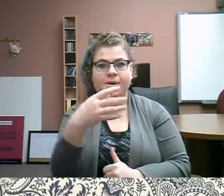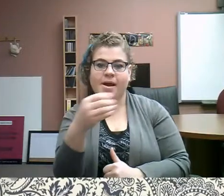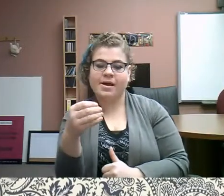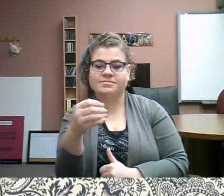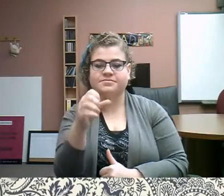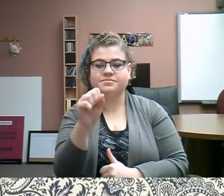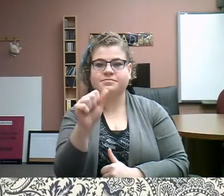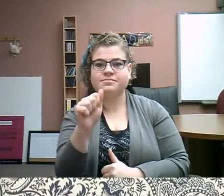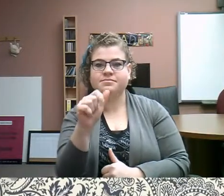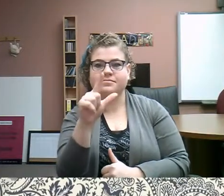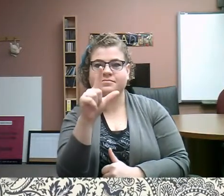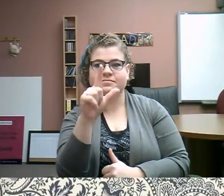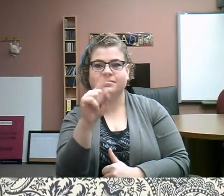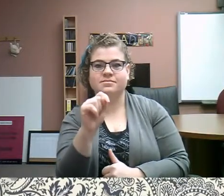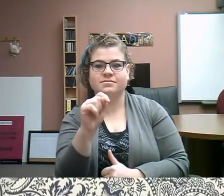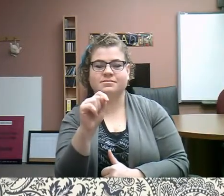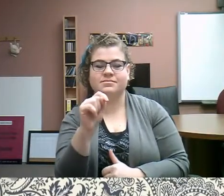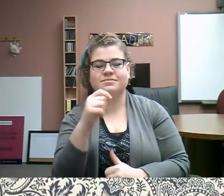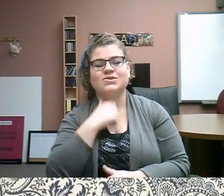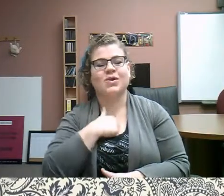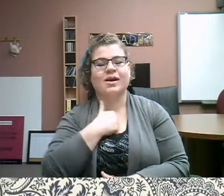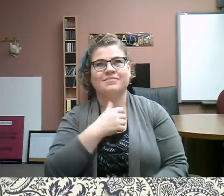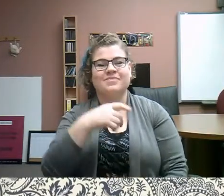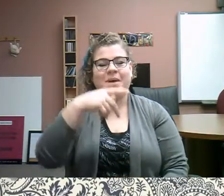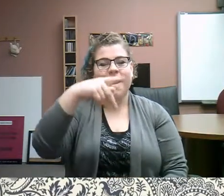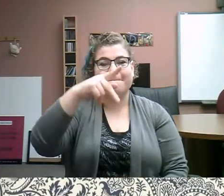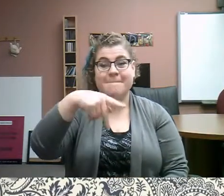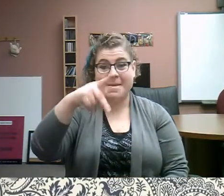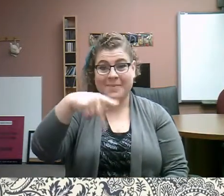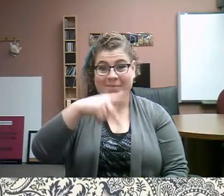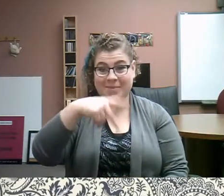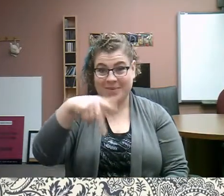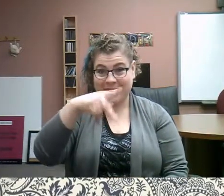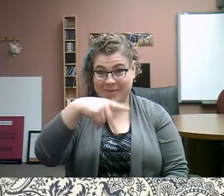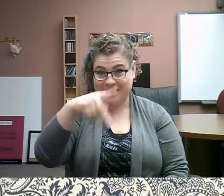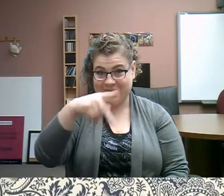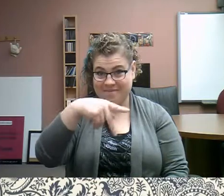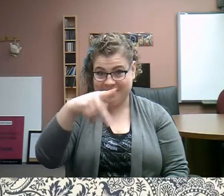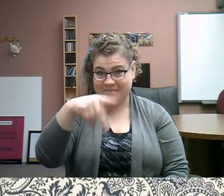Maybe you'd like that with some pepper and salt. Oh, sorry.